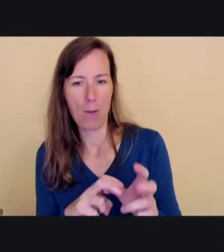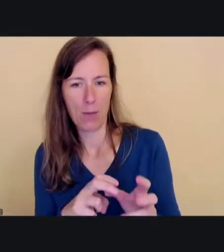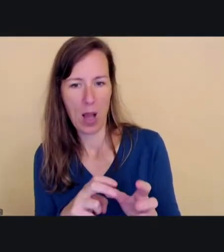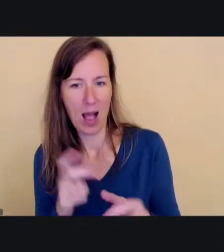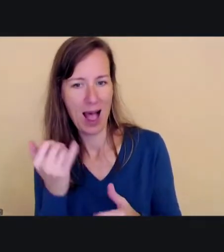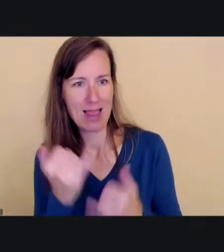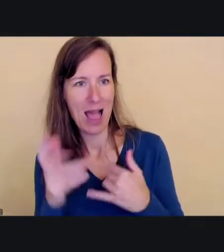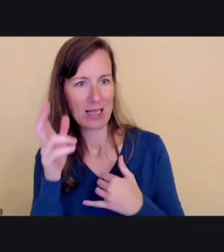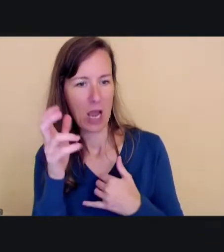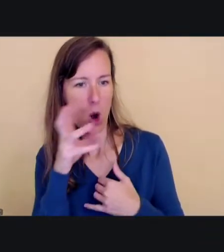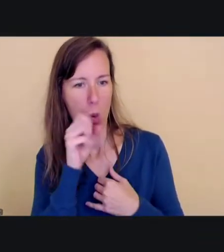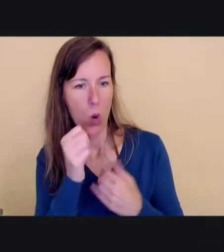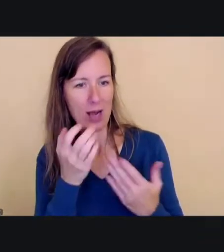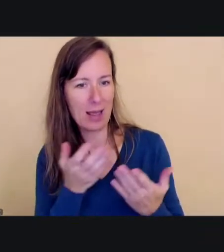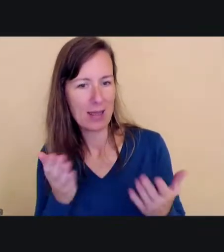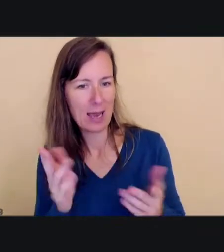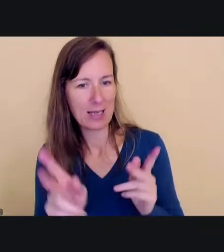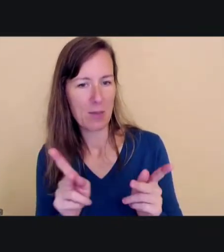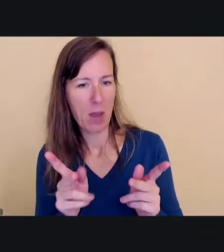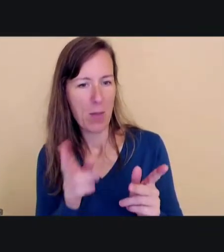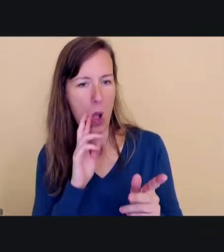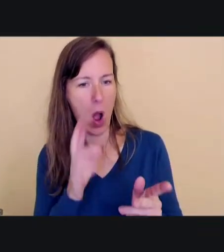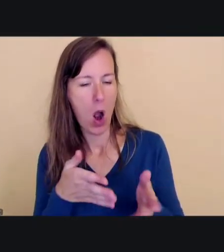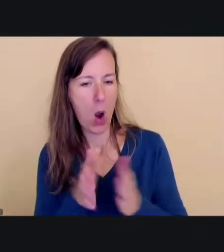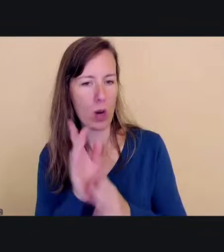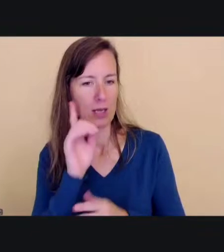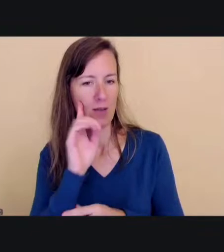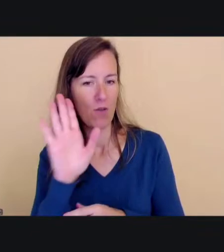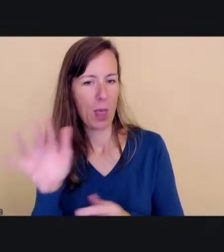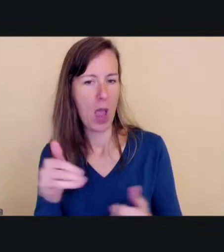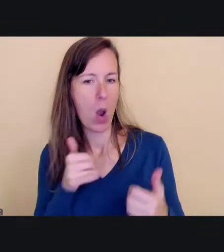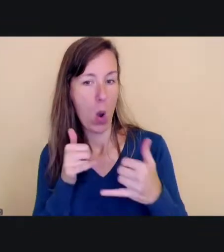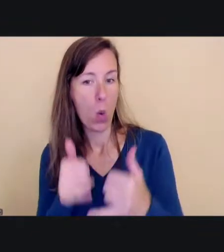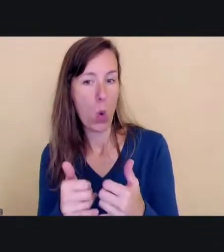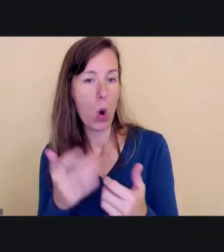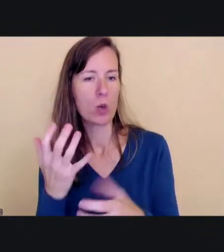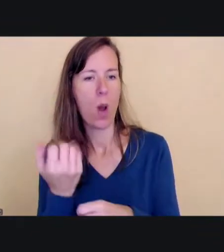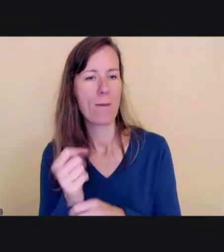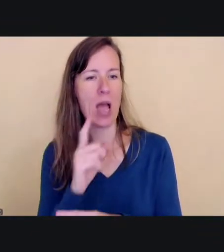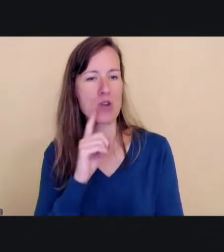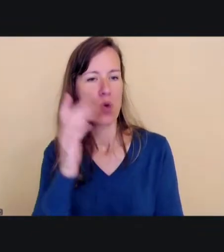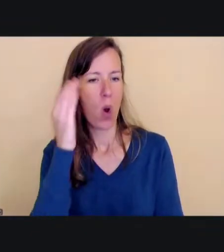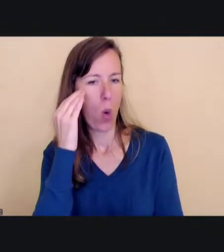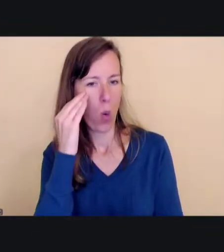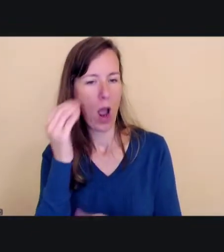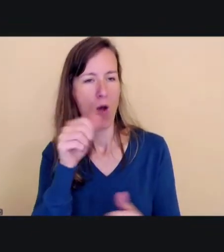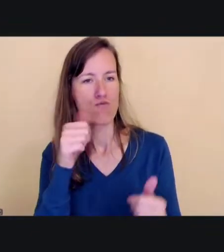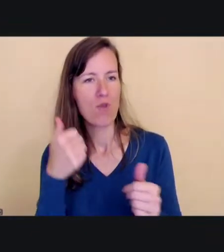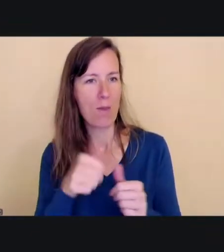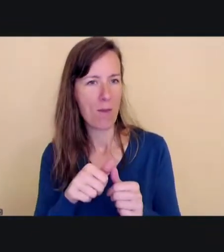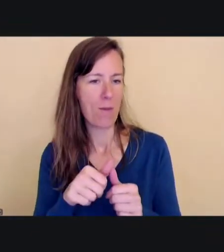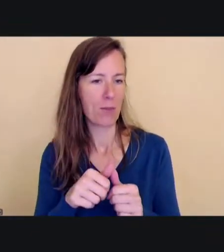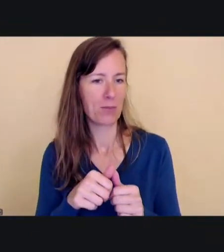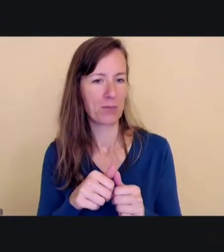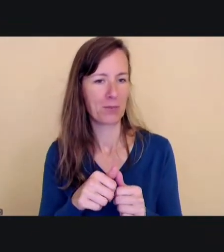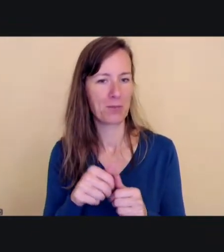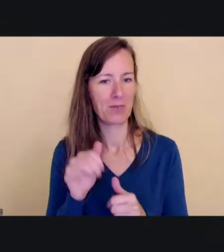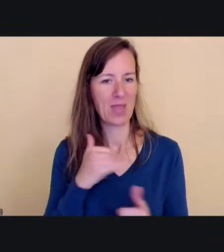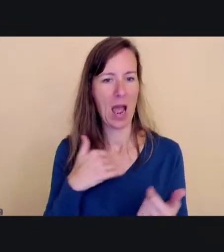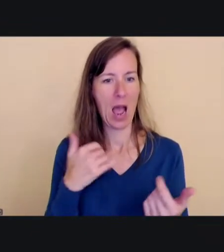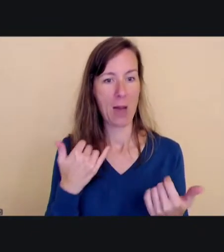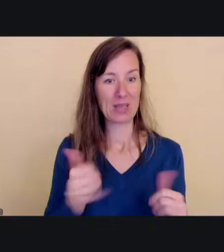it aware and remind you guys that, you know, that I'm still currently awaiting the startup of my accessible